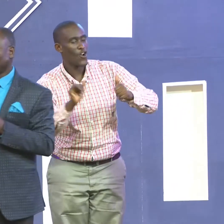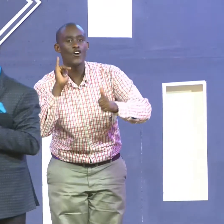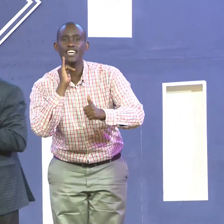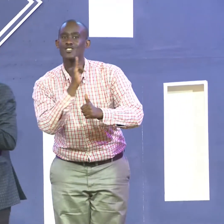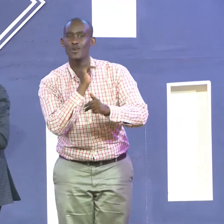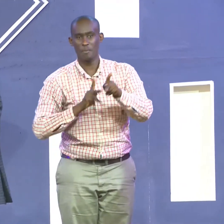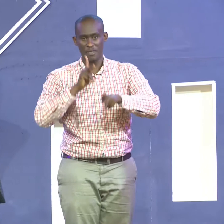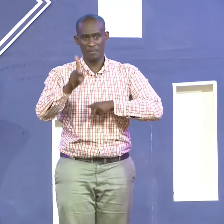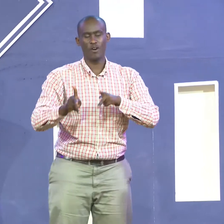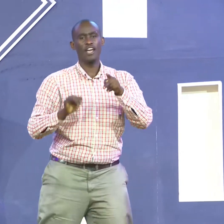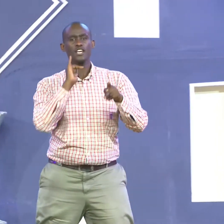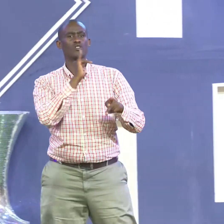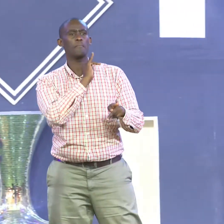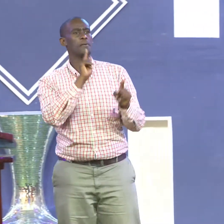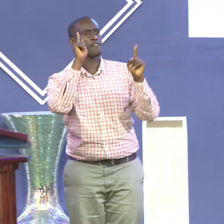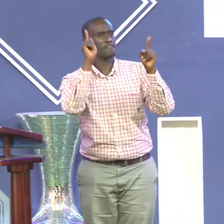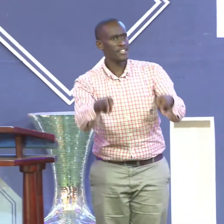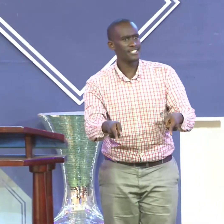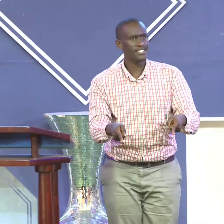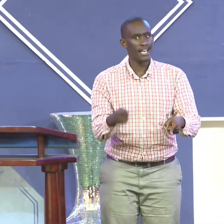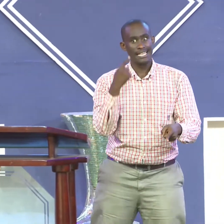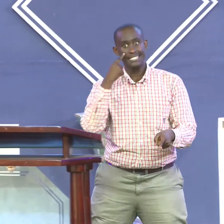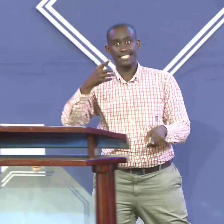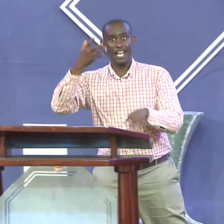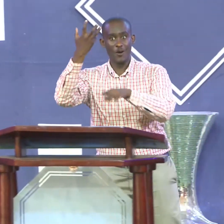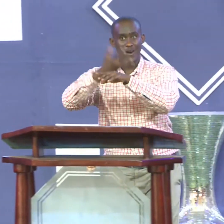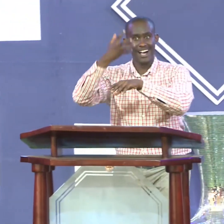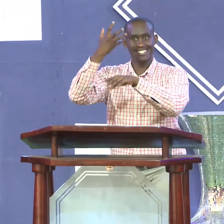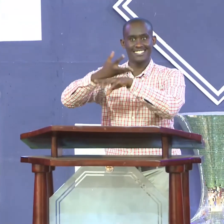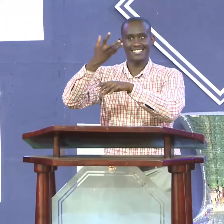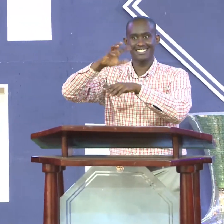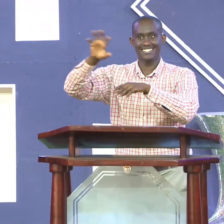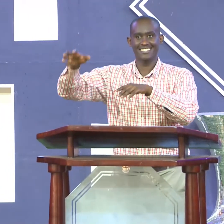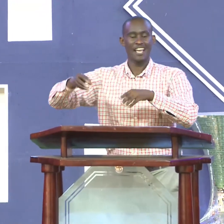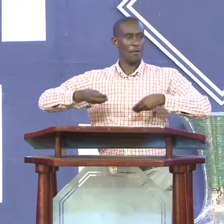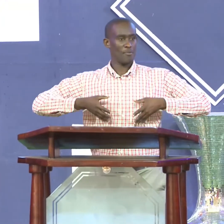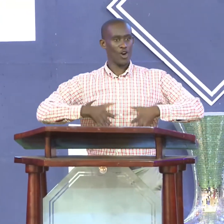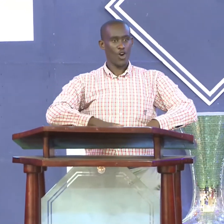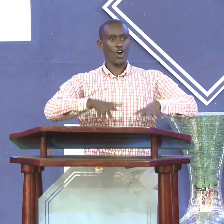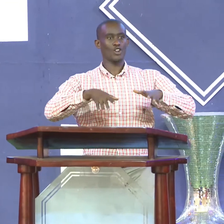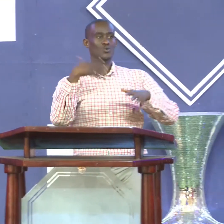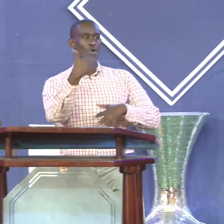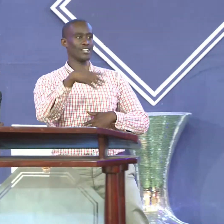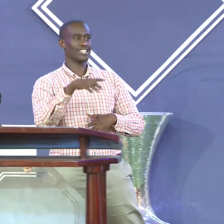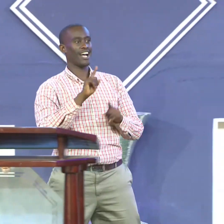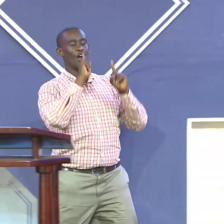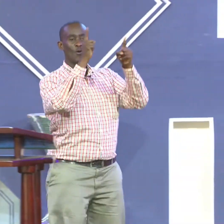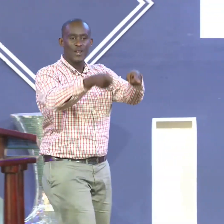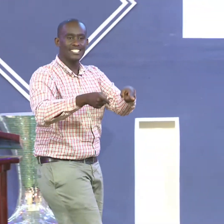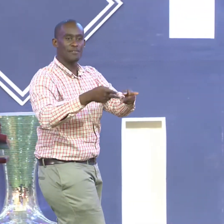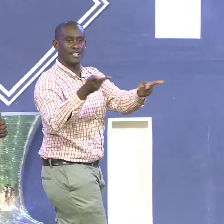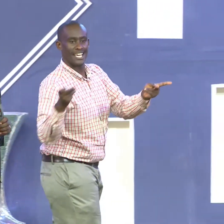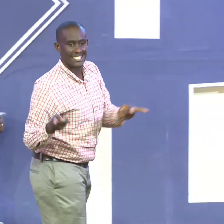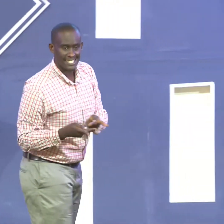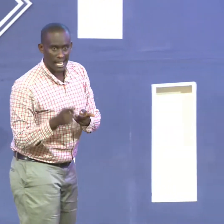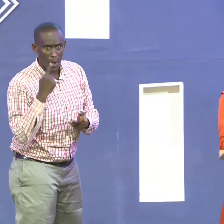them. Wherever they would go, they found a rock bringing water. Wherever